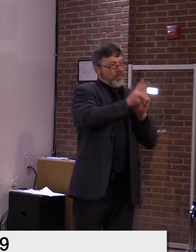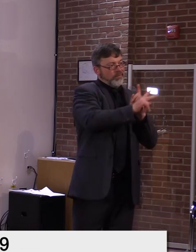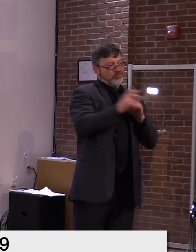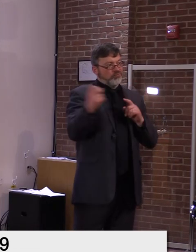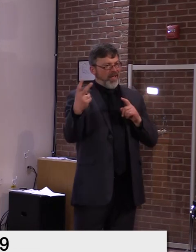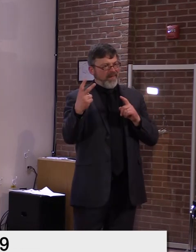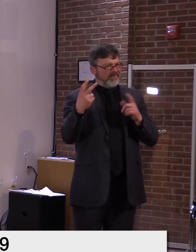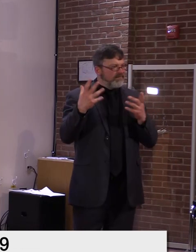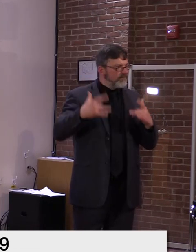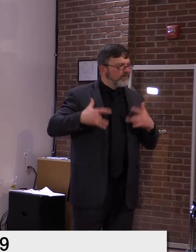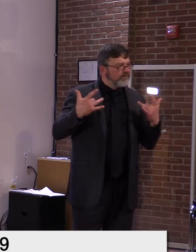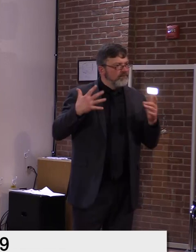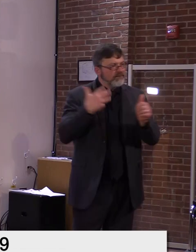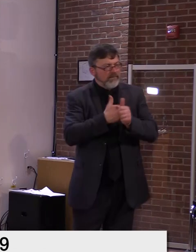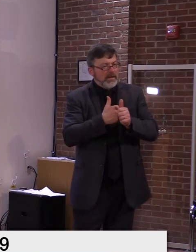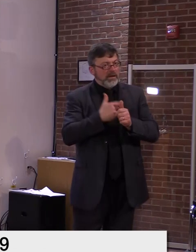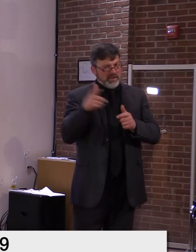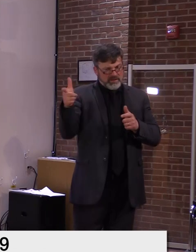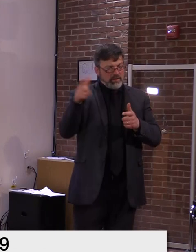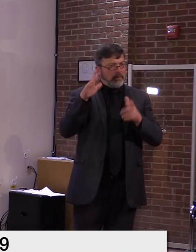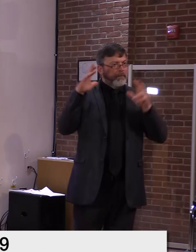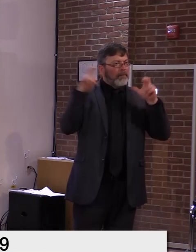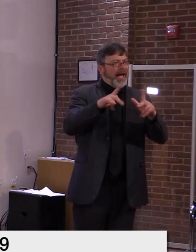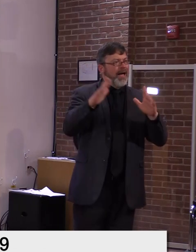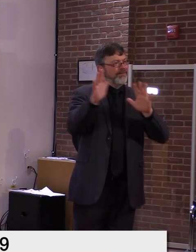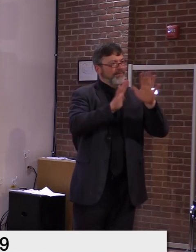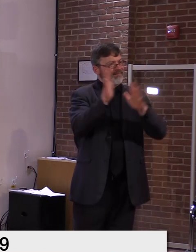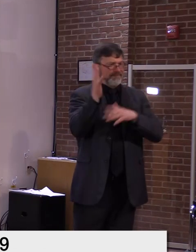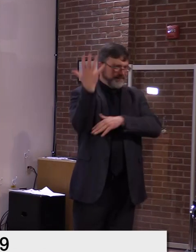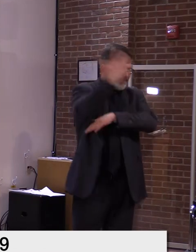You've said April's the month. Is that going to happen?